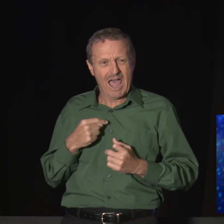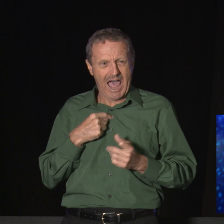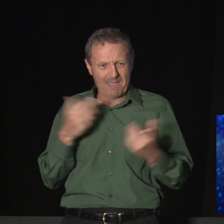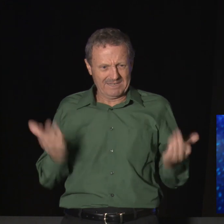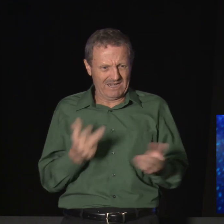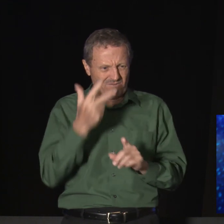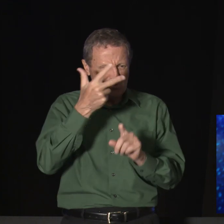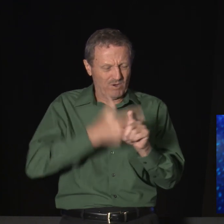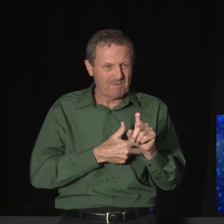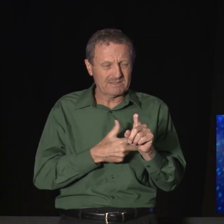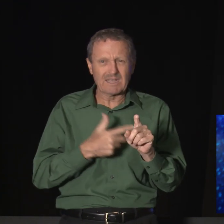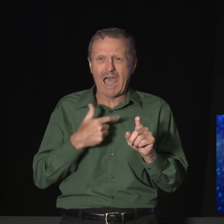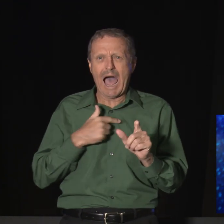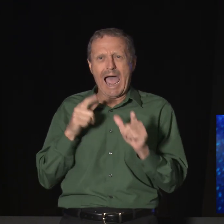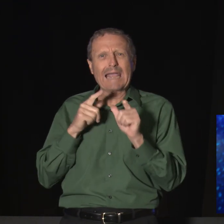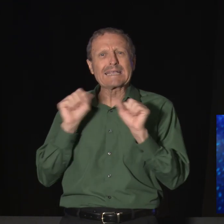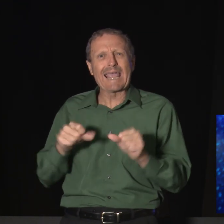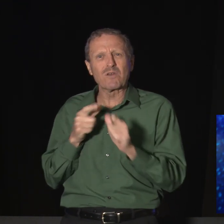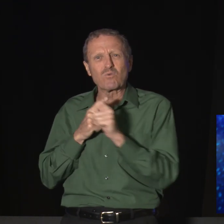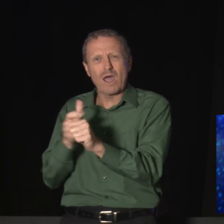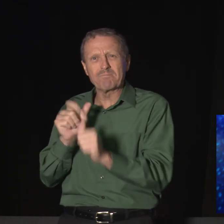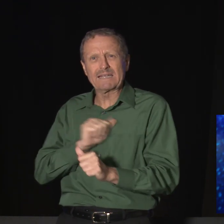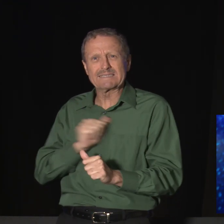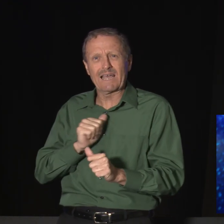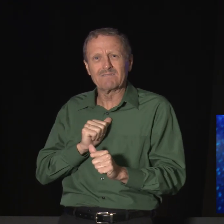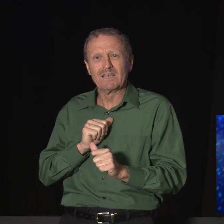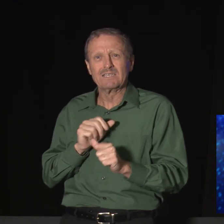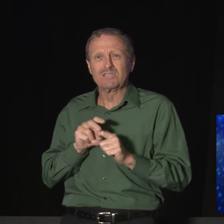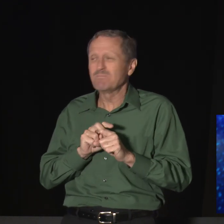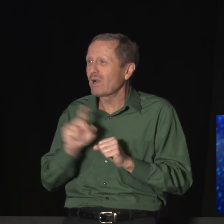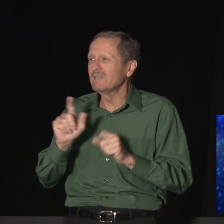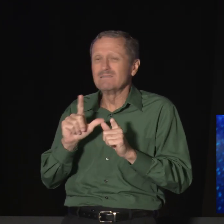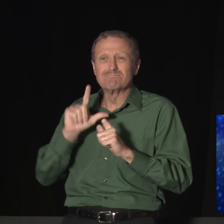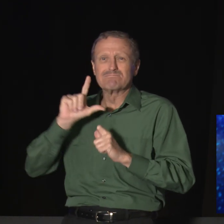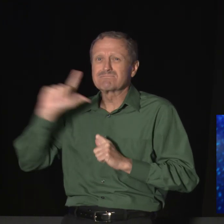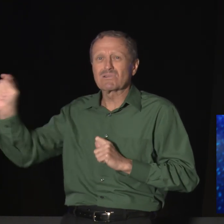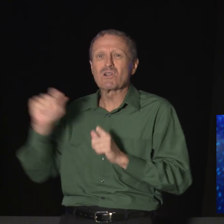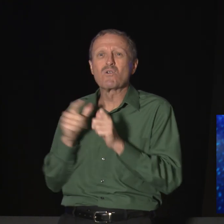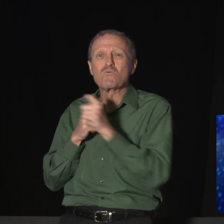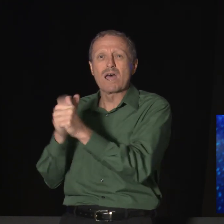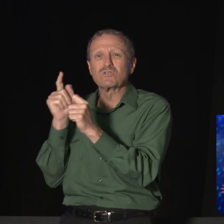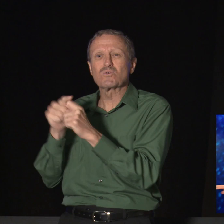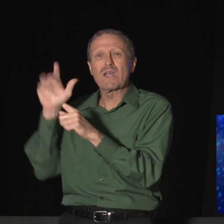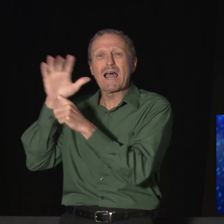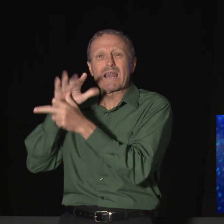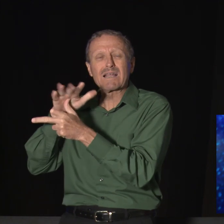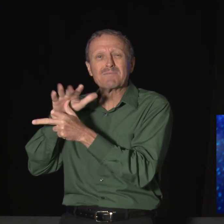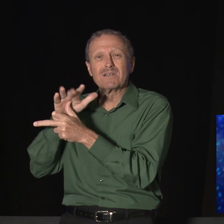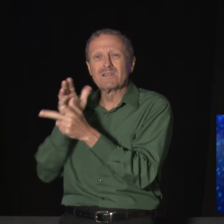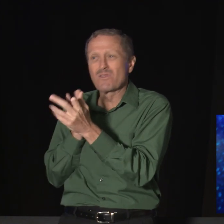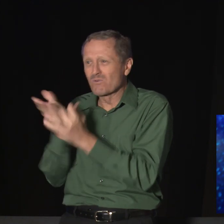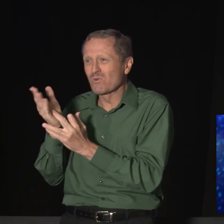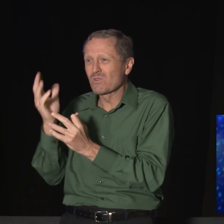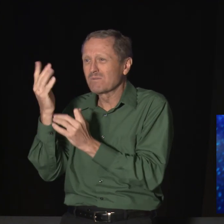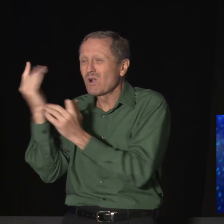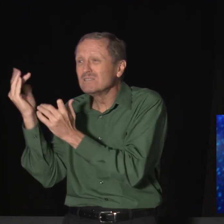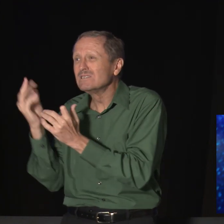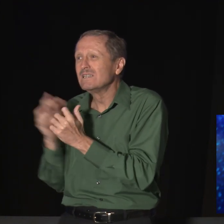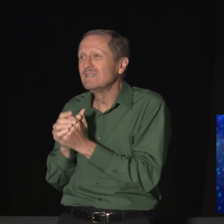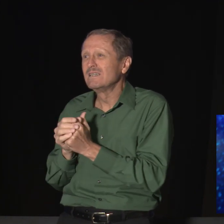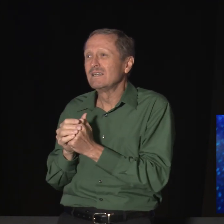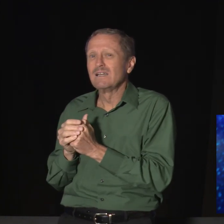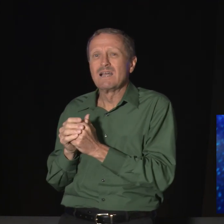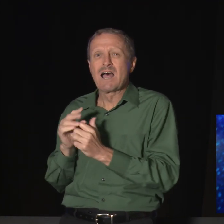here for 3 months. I can run myself. And she breaks away and takes off running to the helicopter through the scrub and through the bush. I